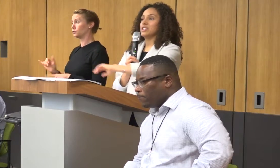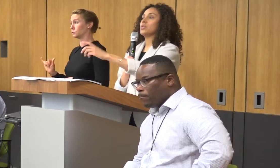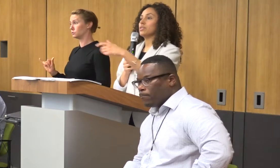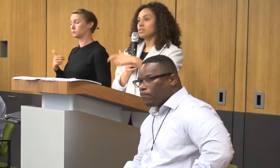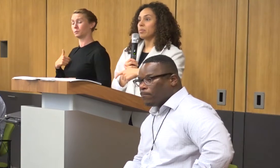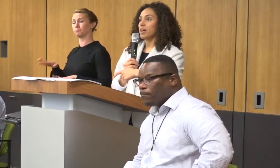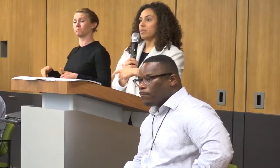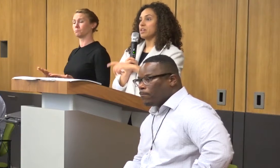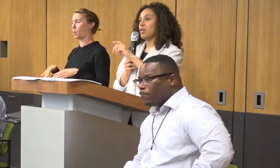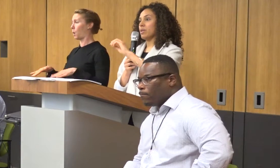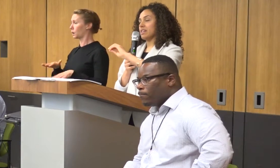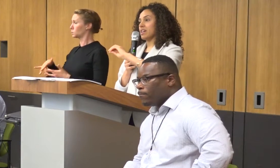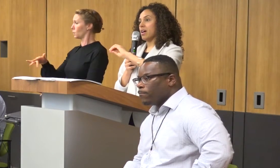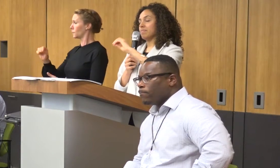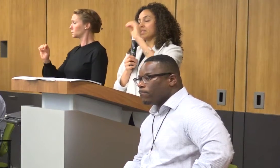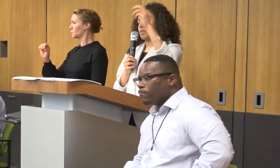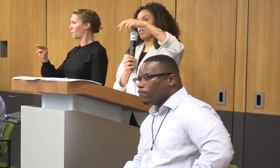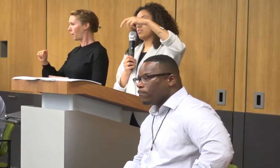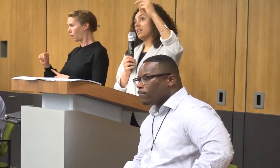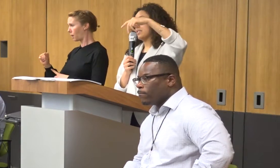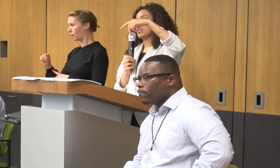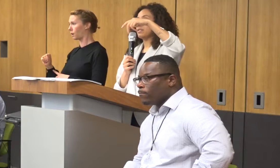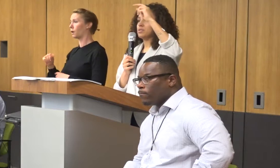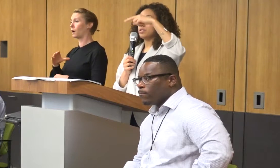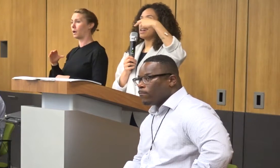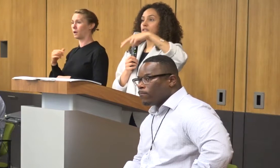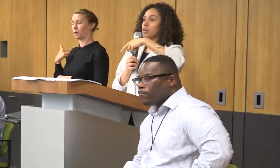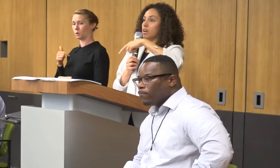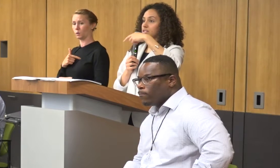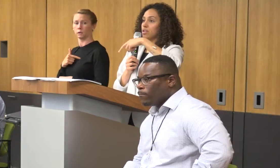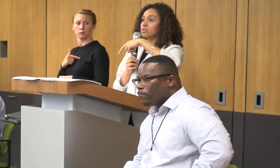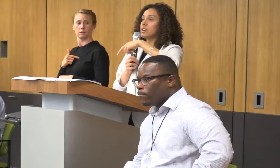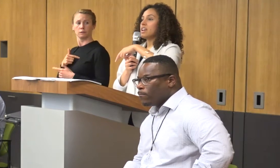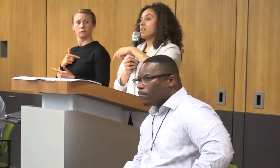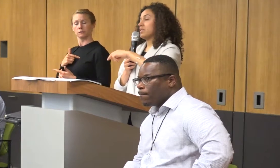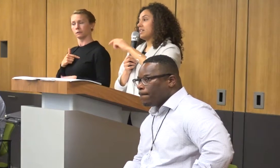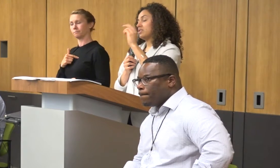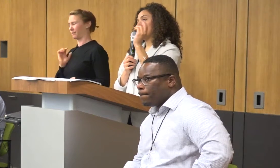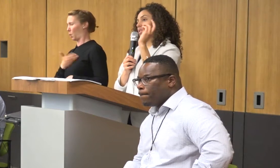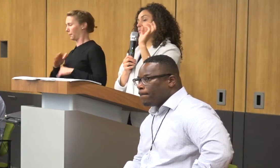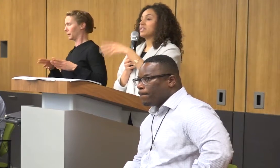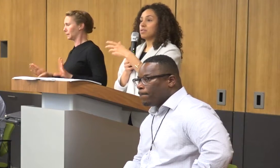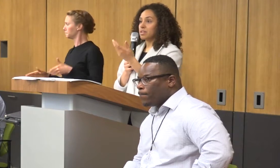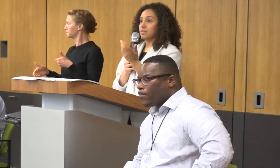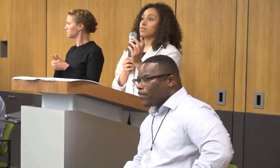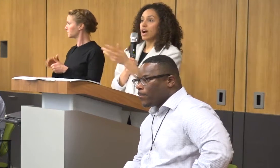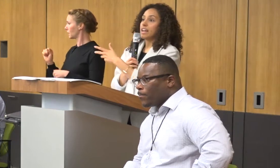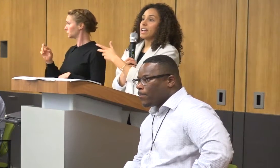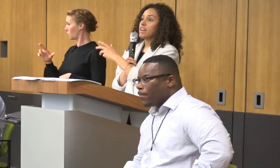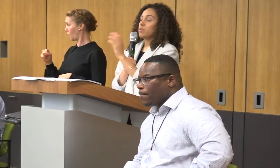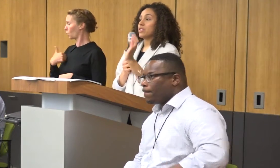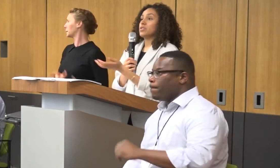do a walking tour of Soma, and we go and we are right down the street from two SROs, and we deliver meals